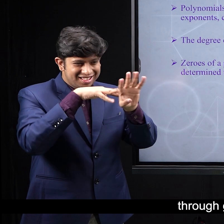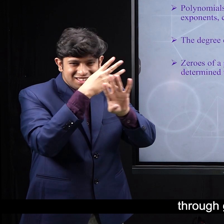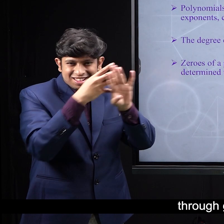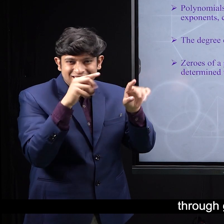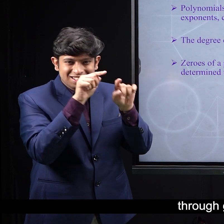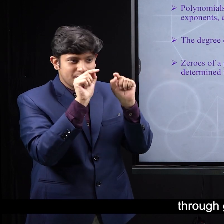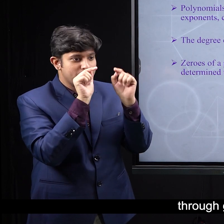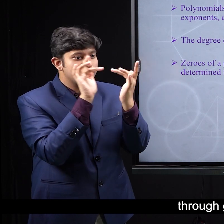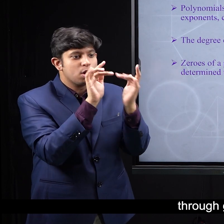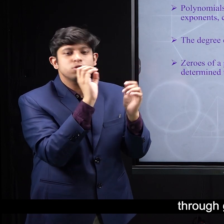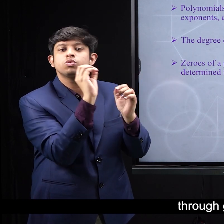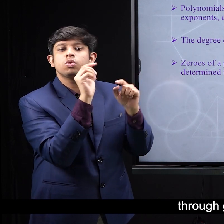representation.